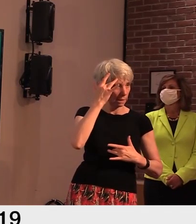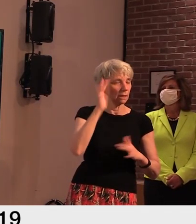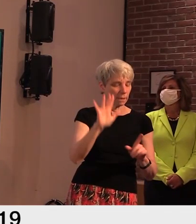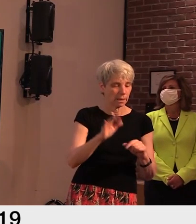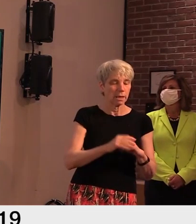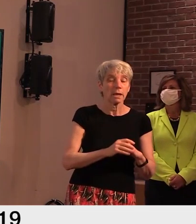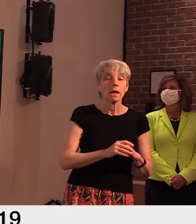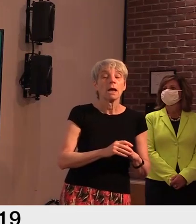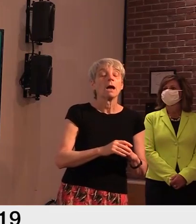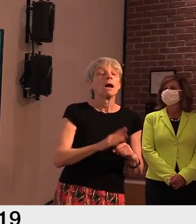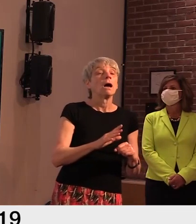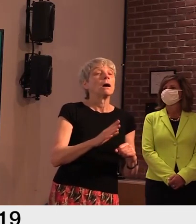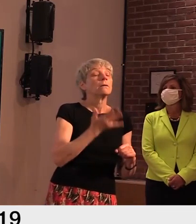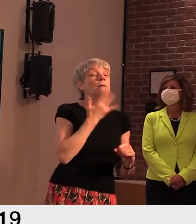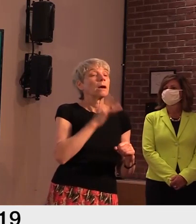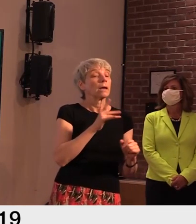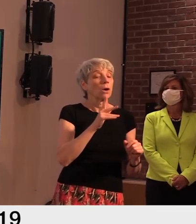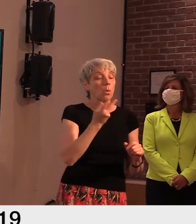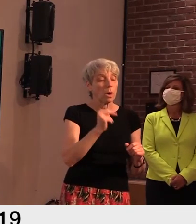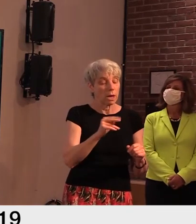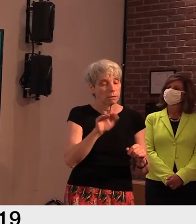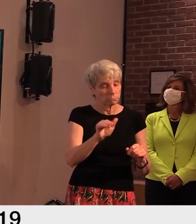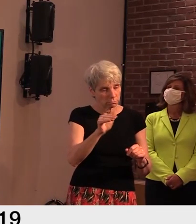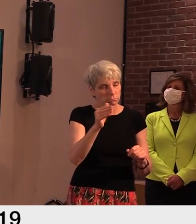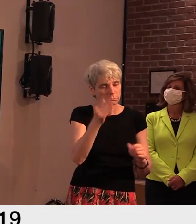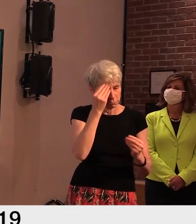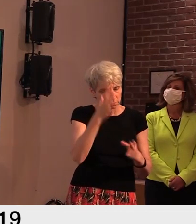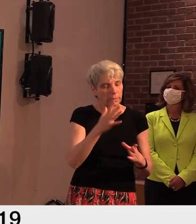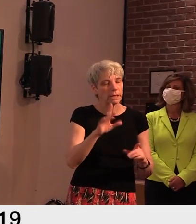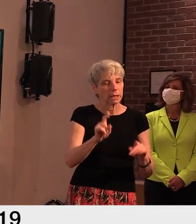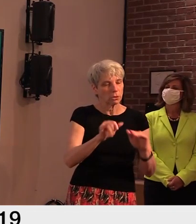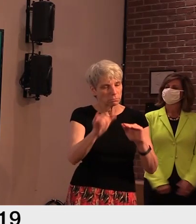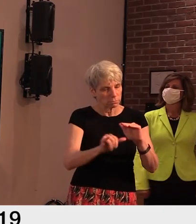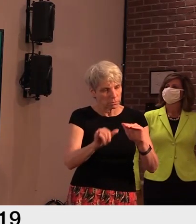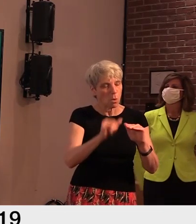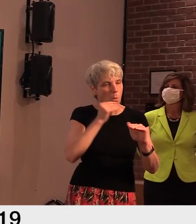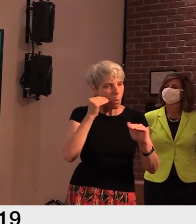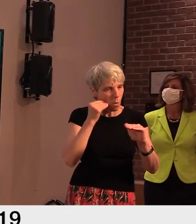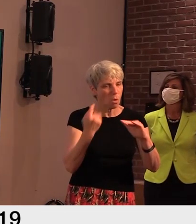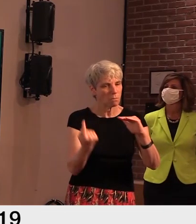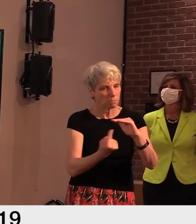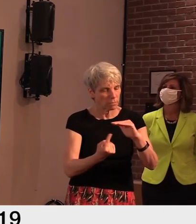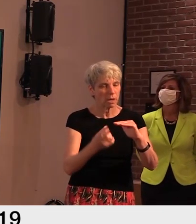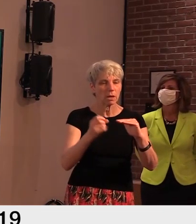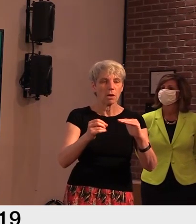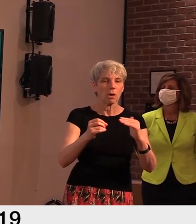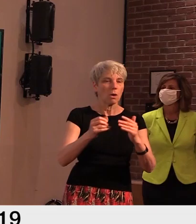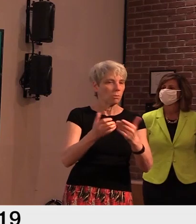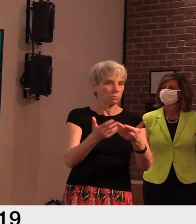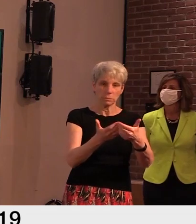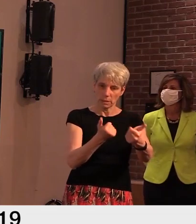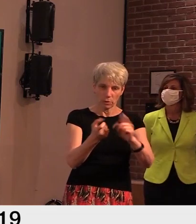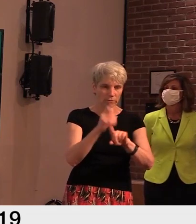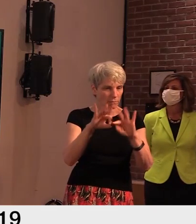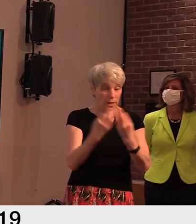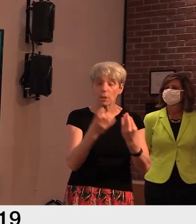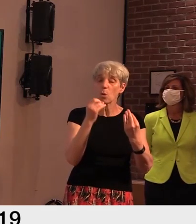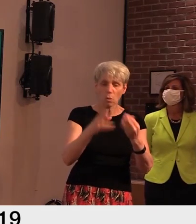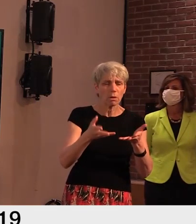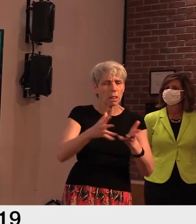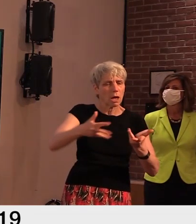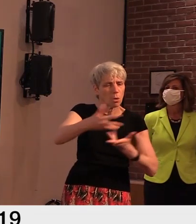still 3 out of 4 have not reported symptoms. And again,